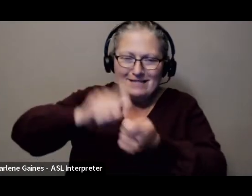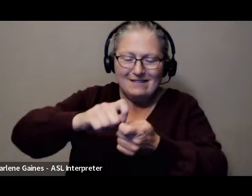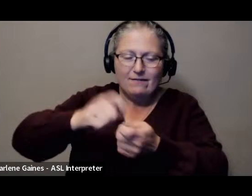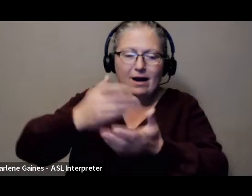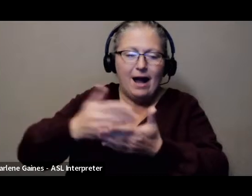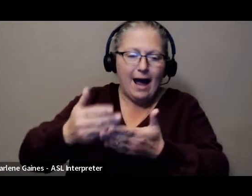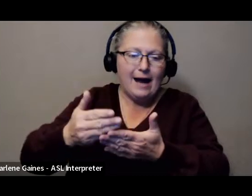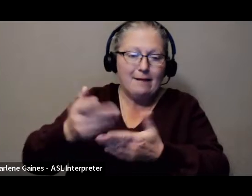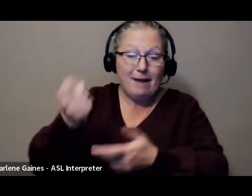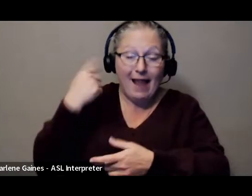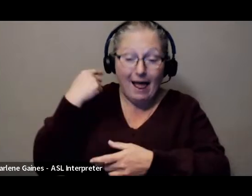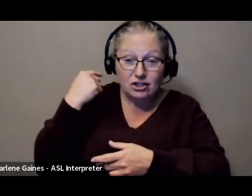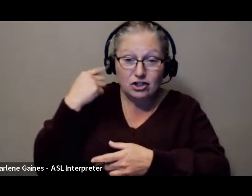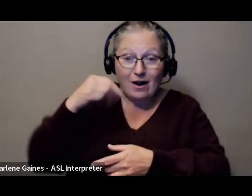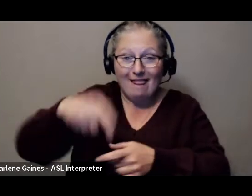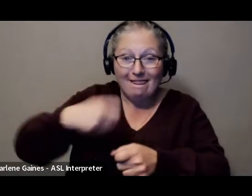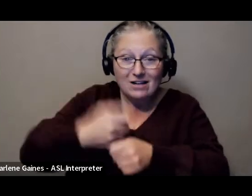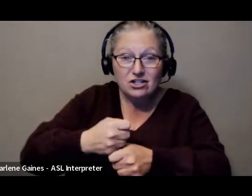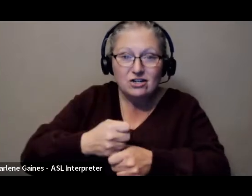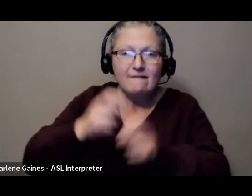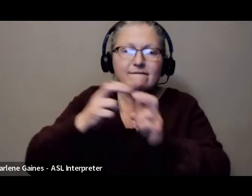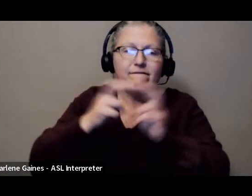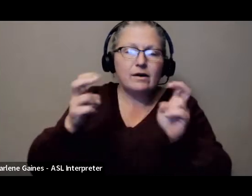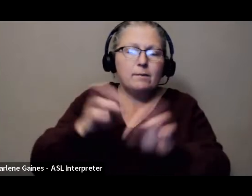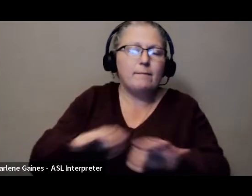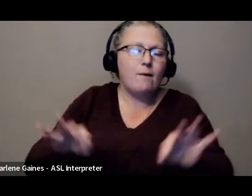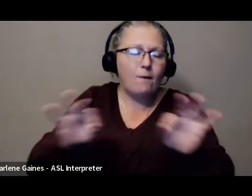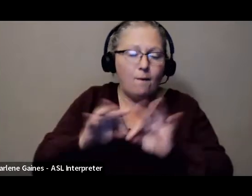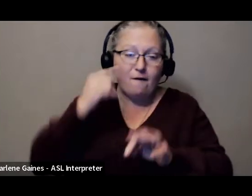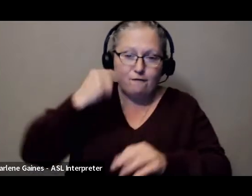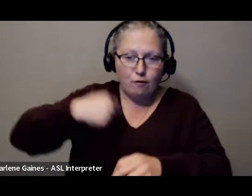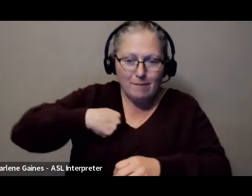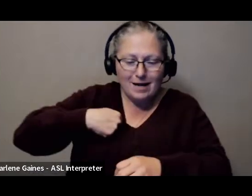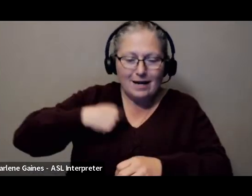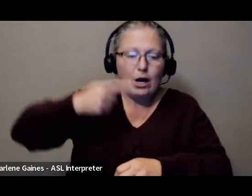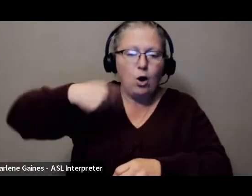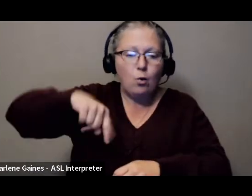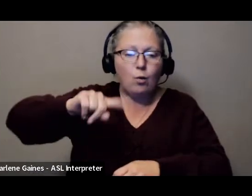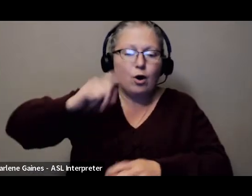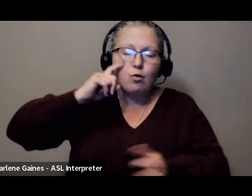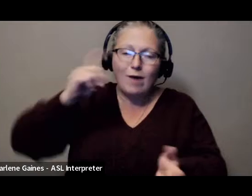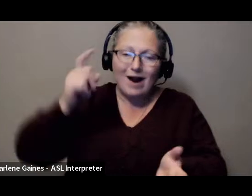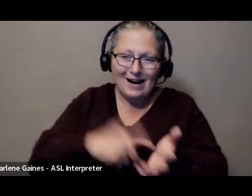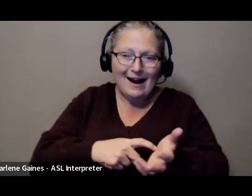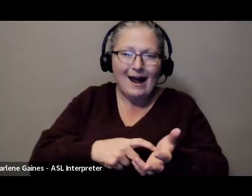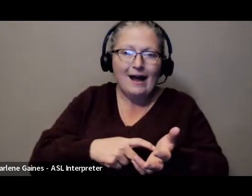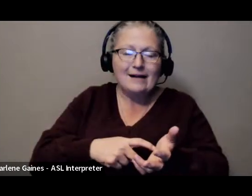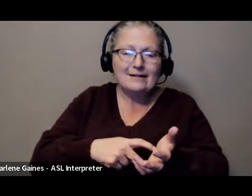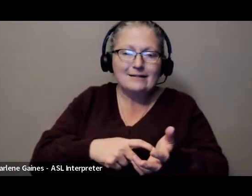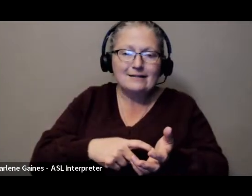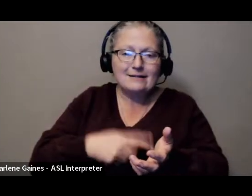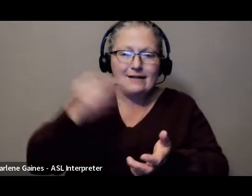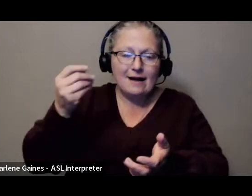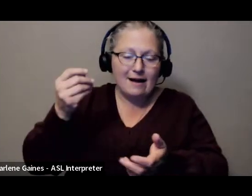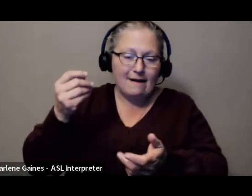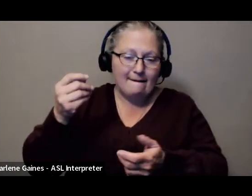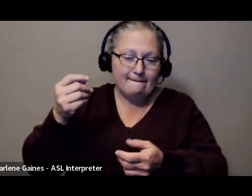item last year and into this year is very, very important to me that we are recognizing and